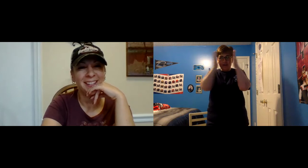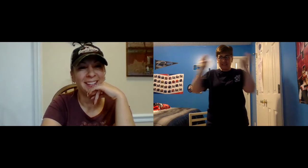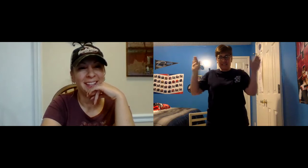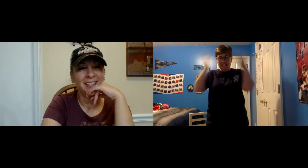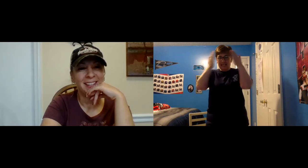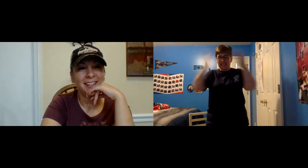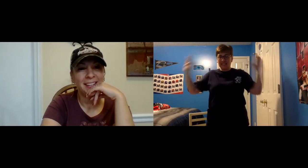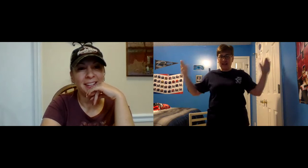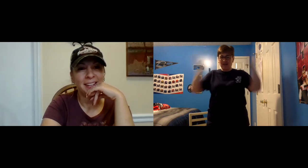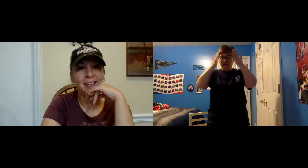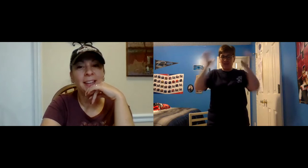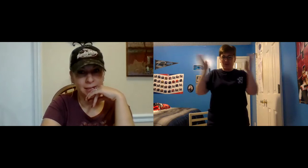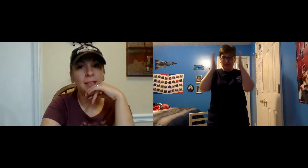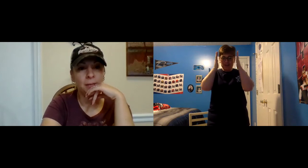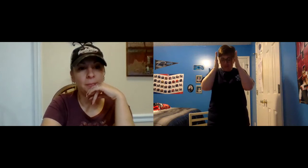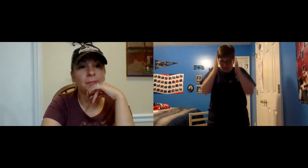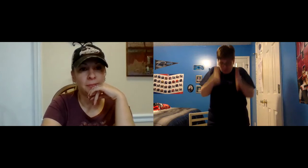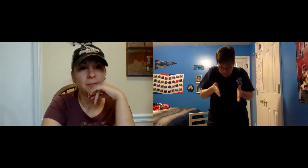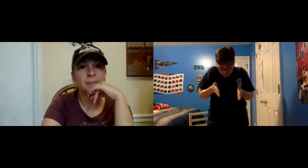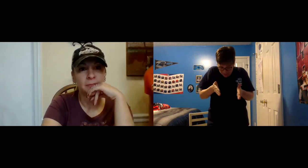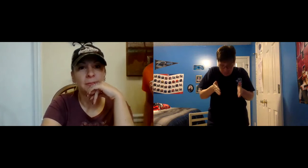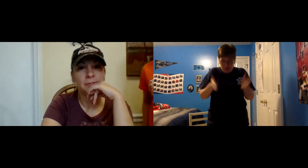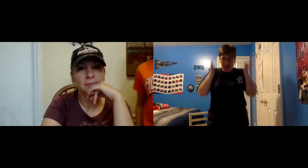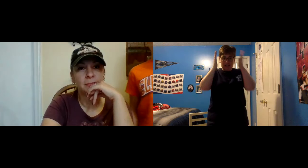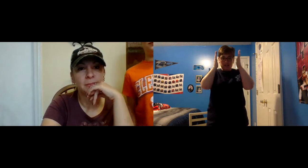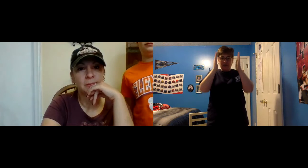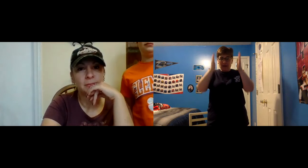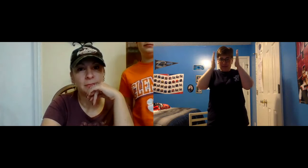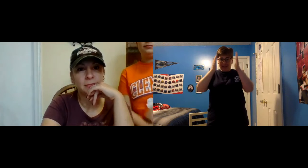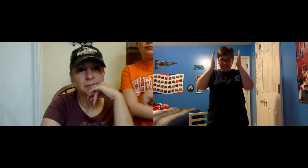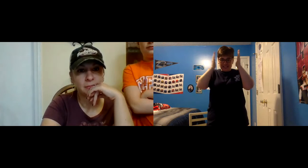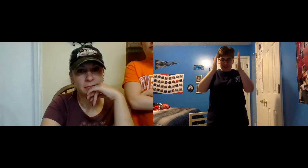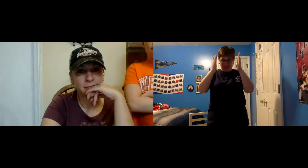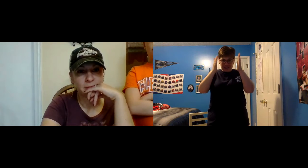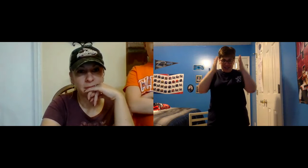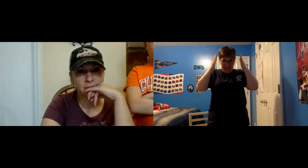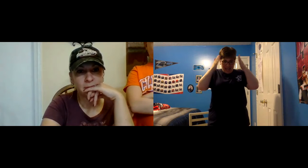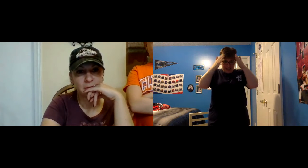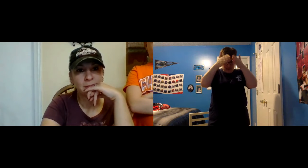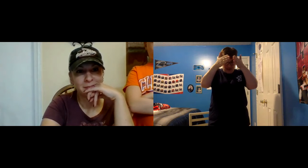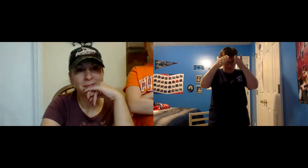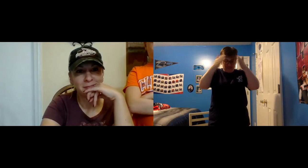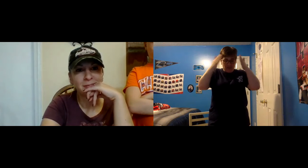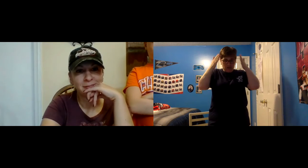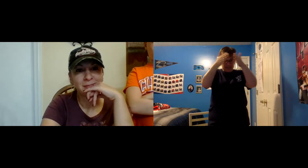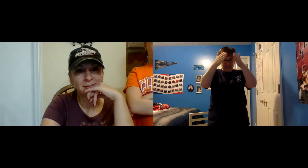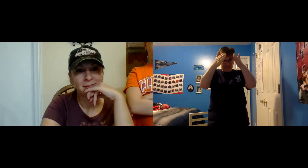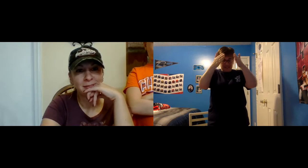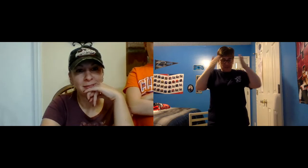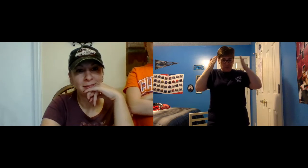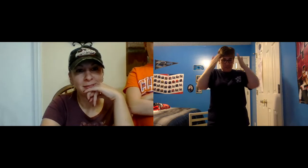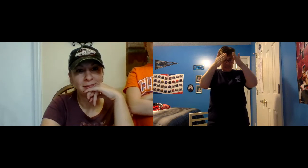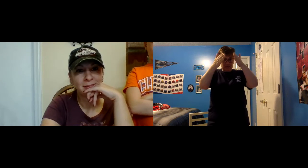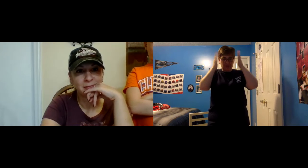you're not seeing anything out here, you're just looking here. So you've got pay attention, and then you've got